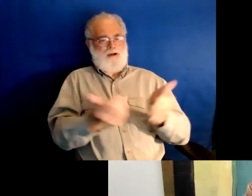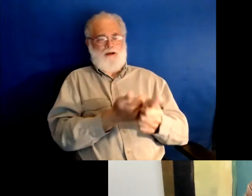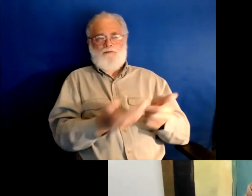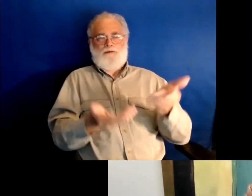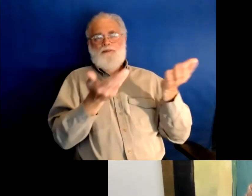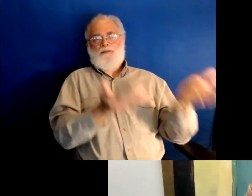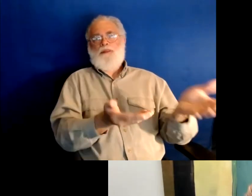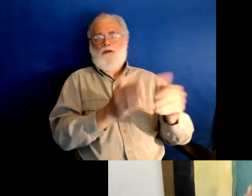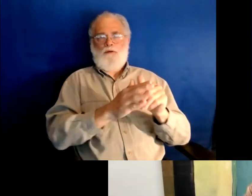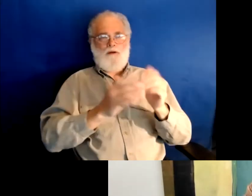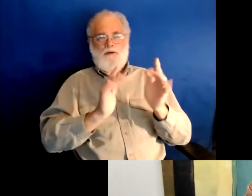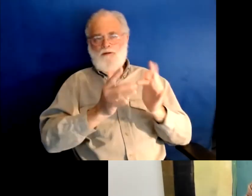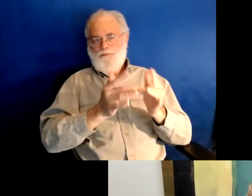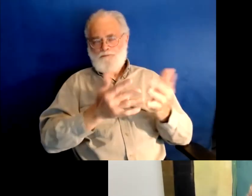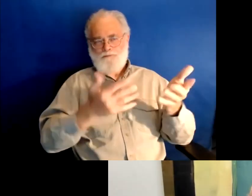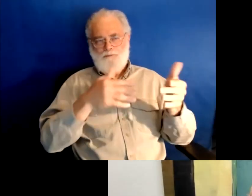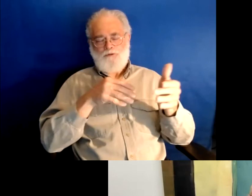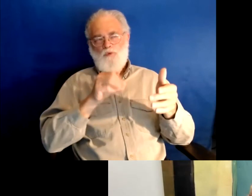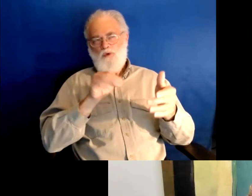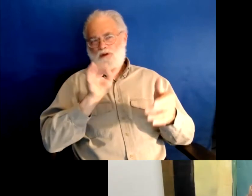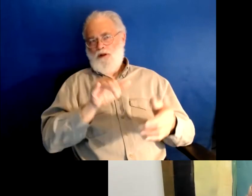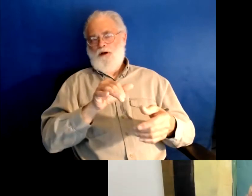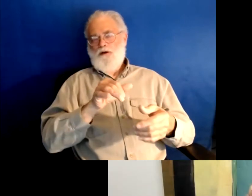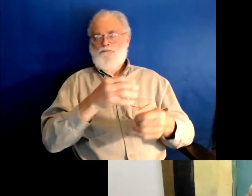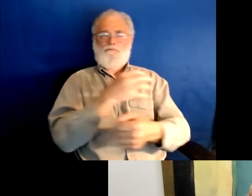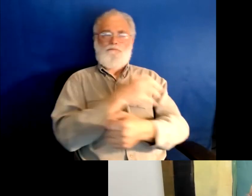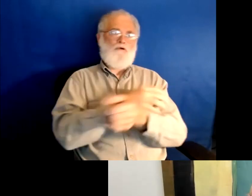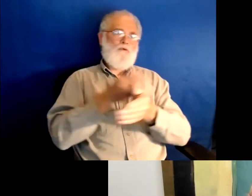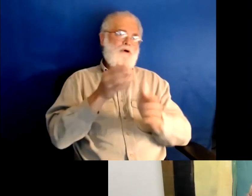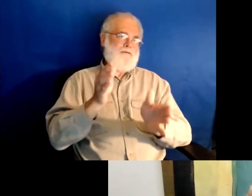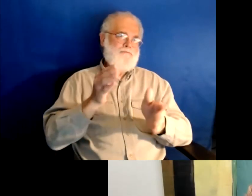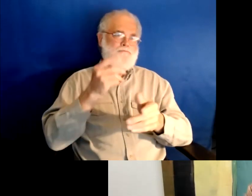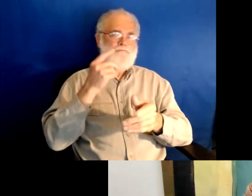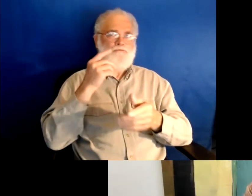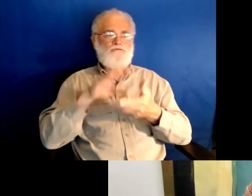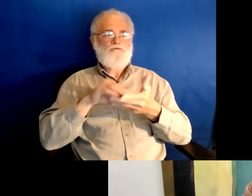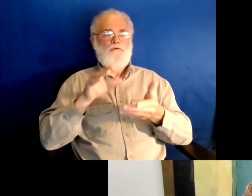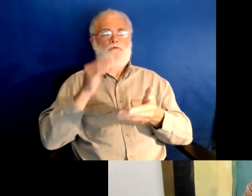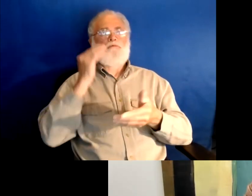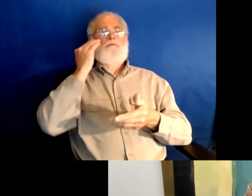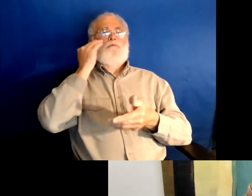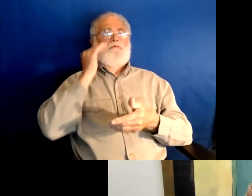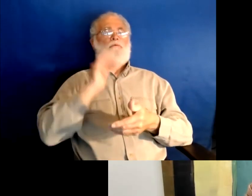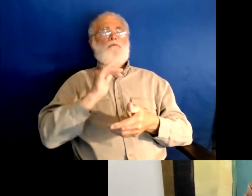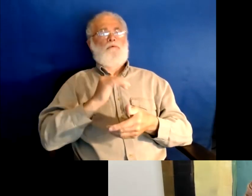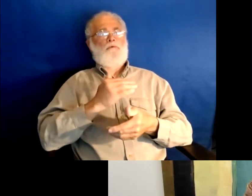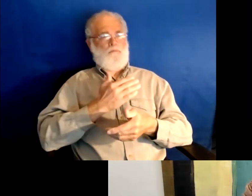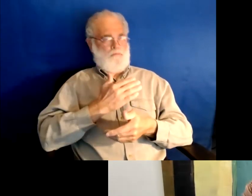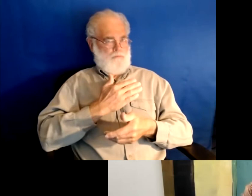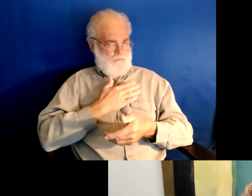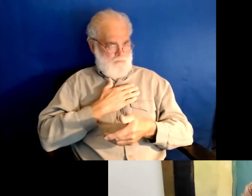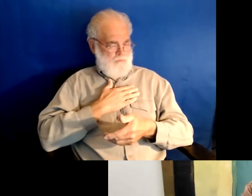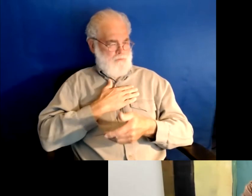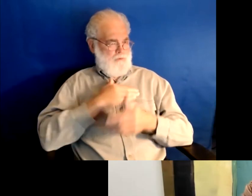on. And everything's there on the computer with technology. So that's an empowering way for the students